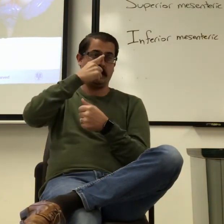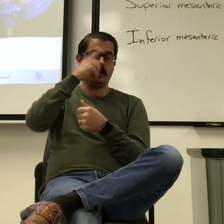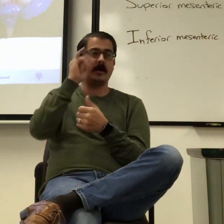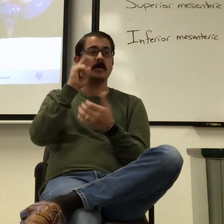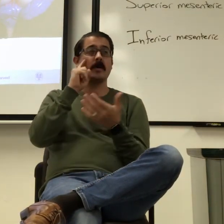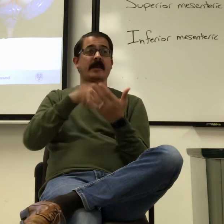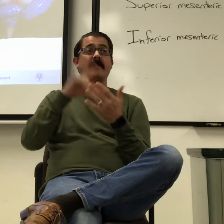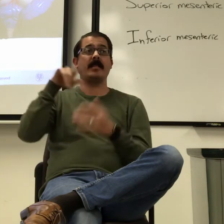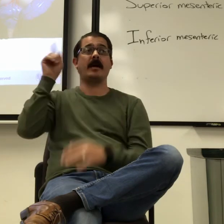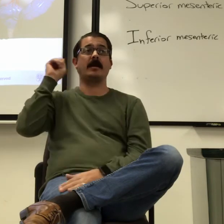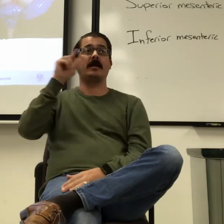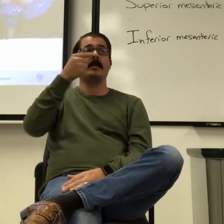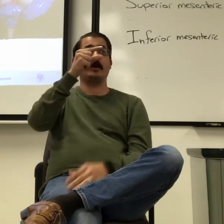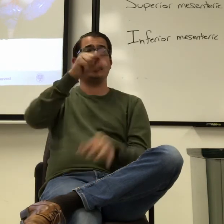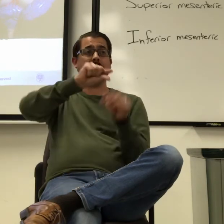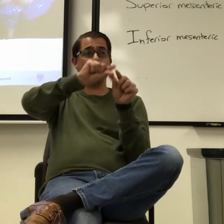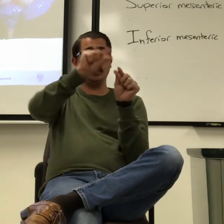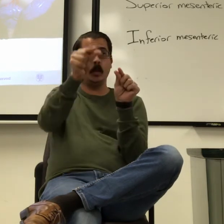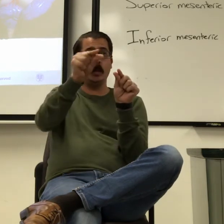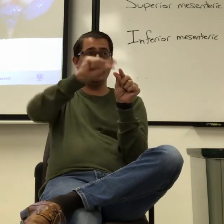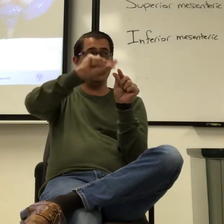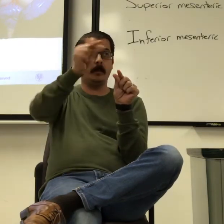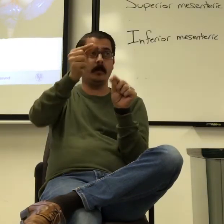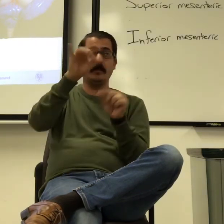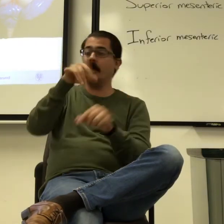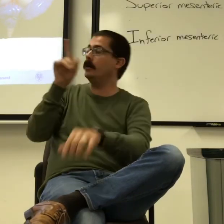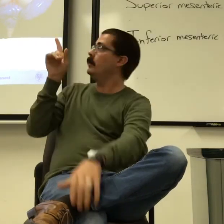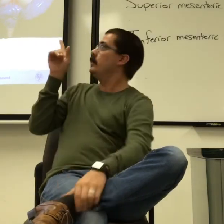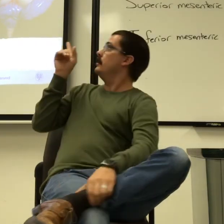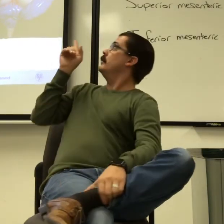identify this, green tube,